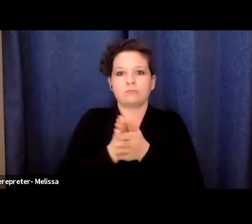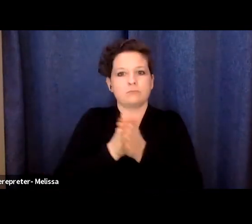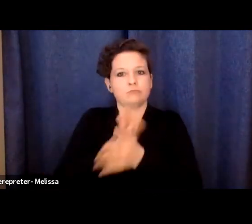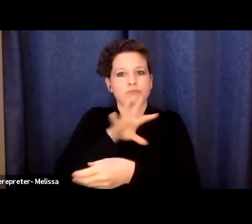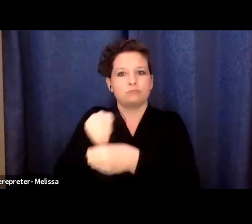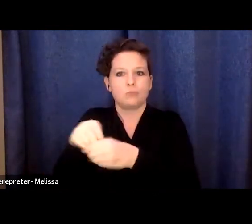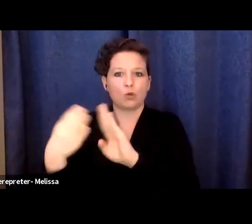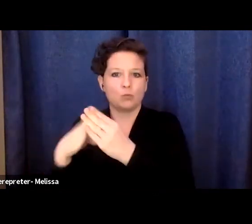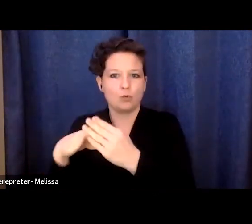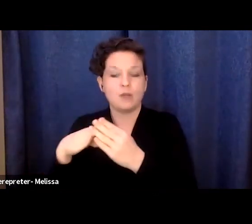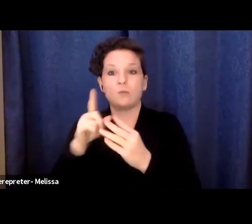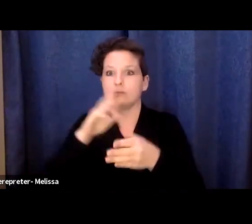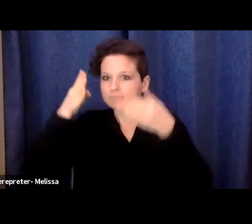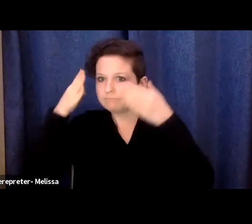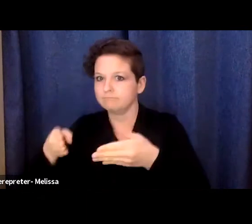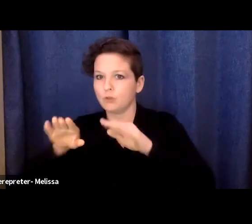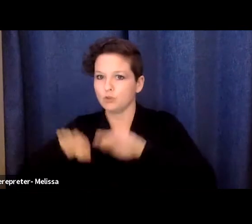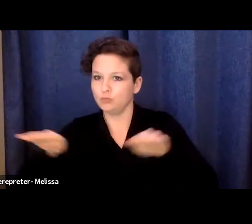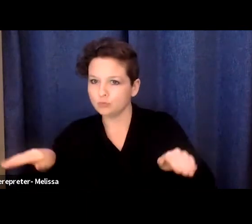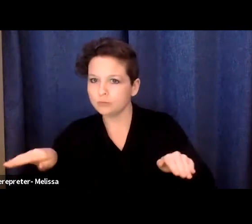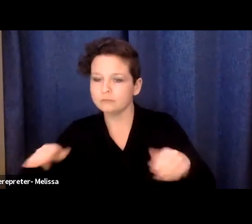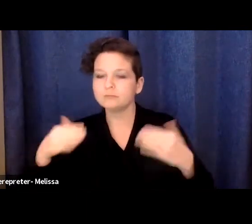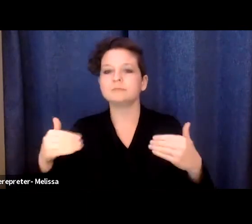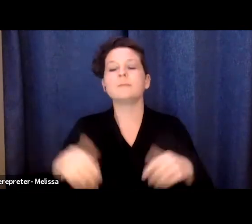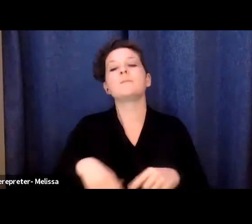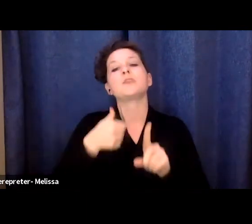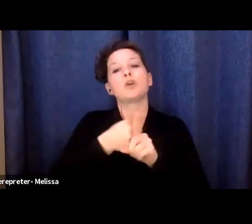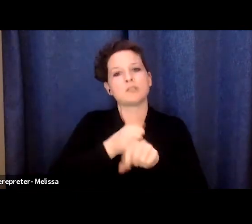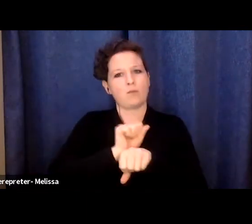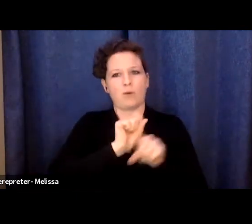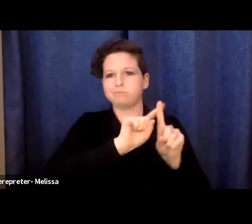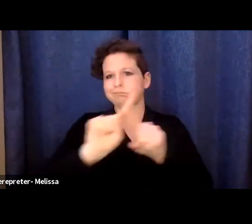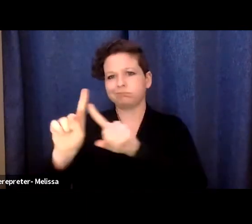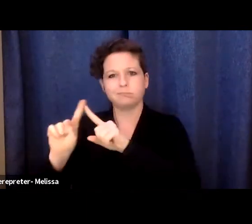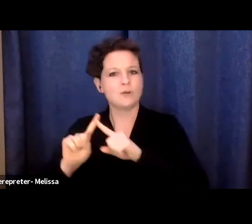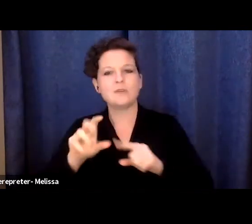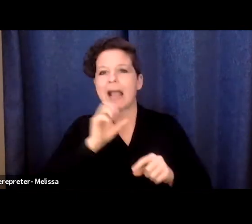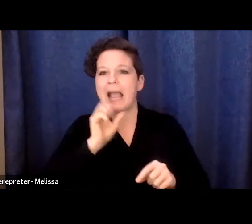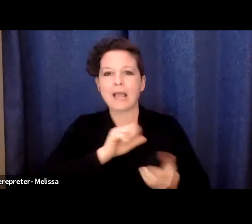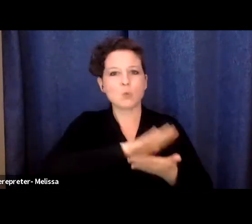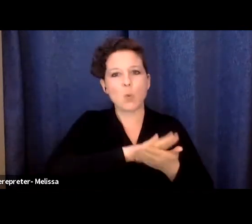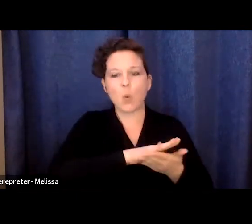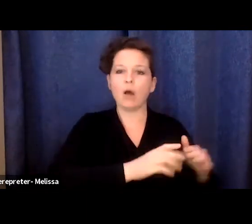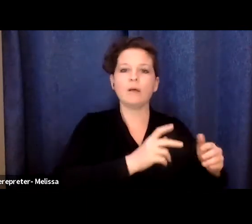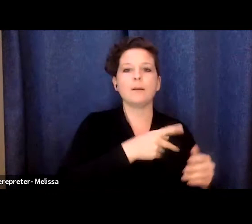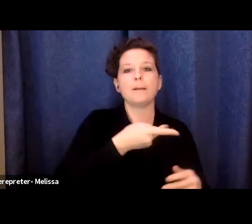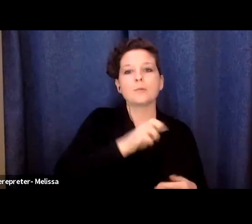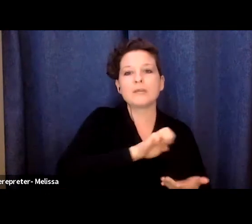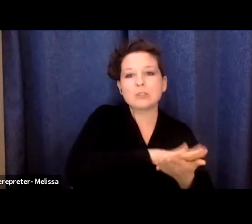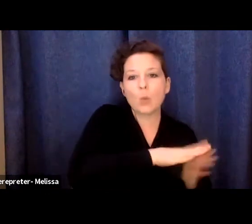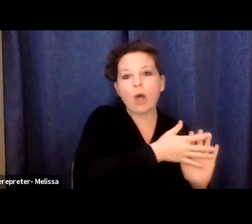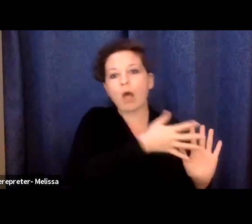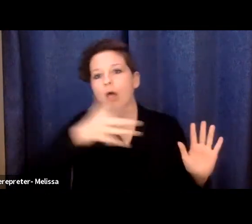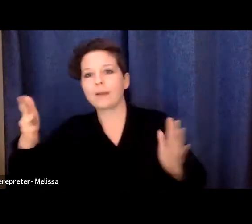children. She has worked in educational institutions from preschool to graduate school and frequently volunteers her time